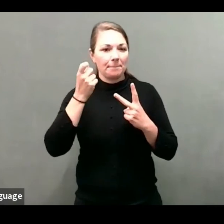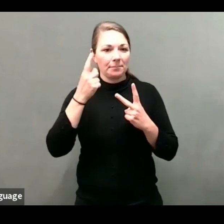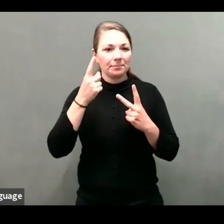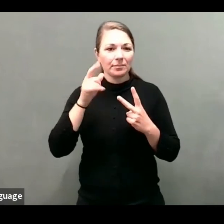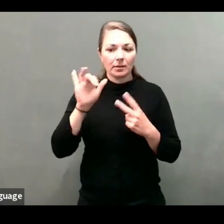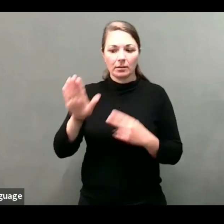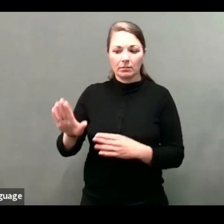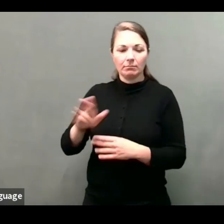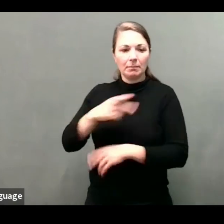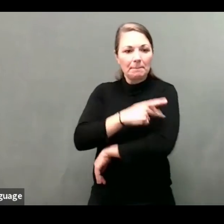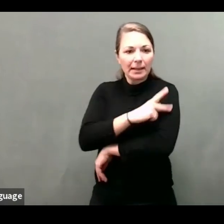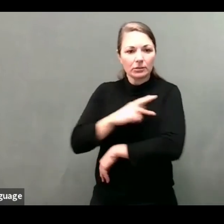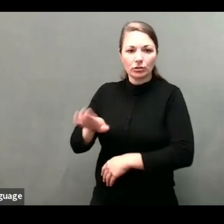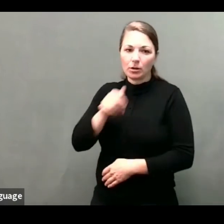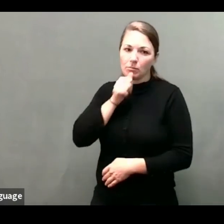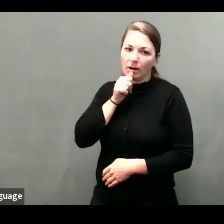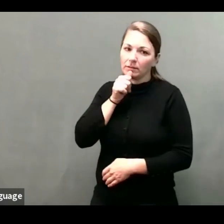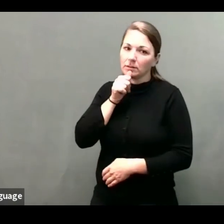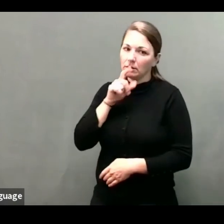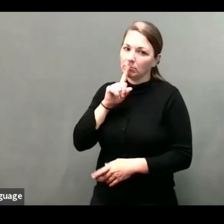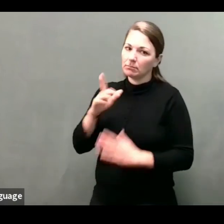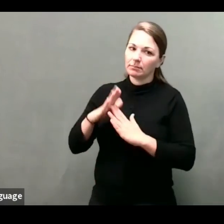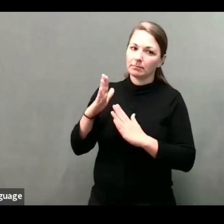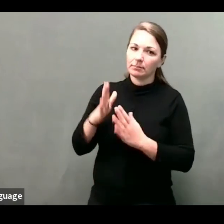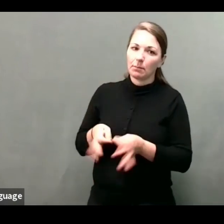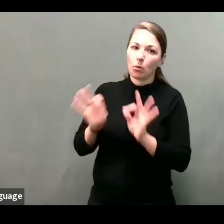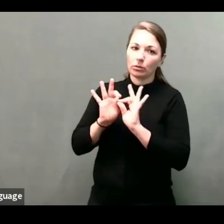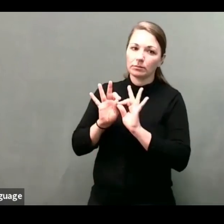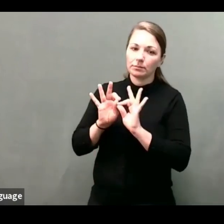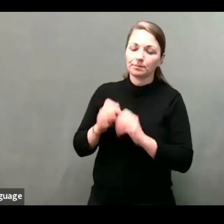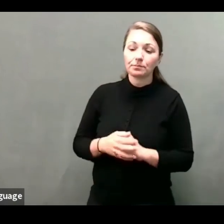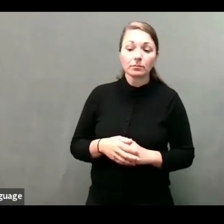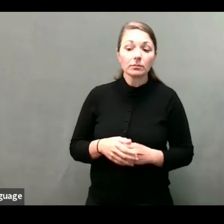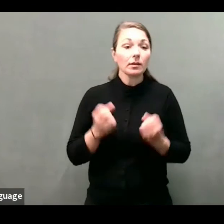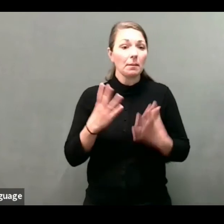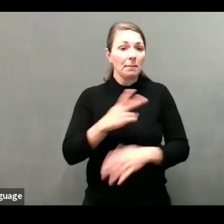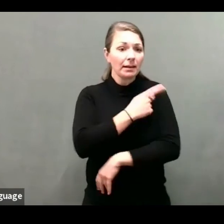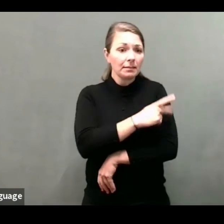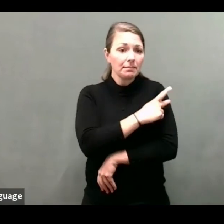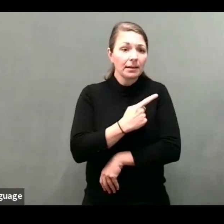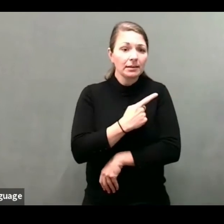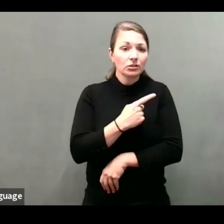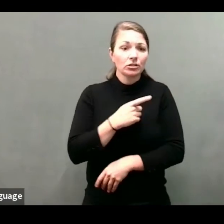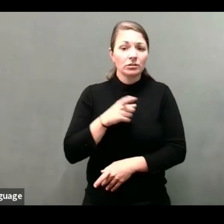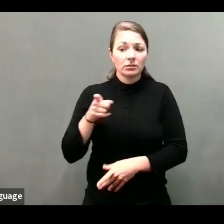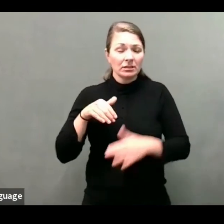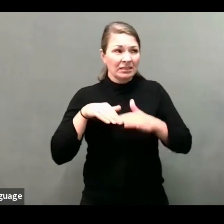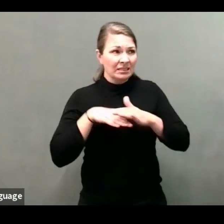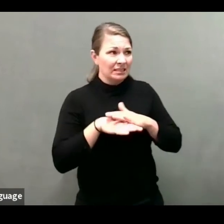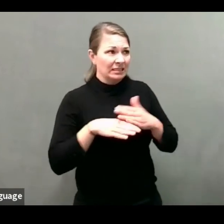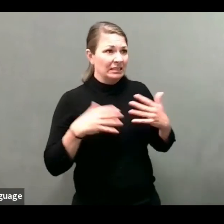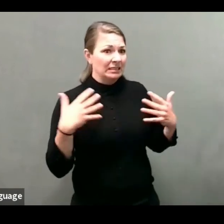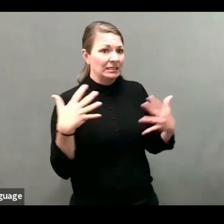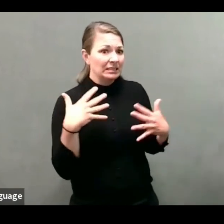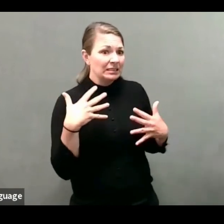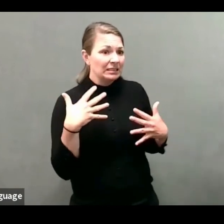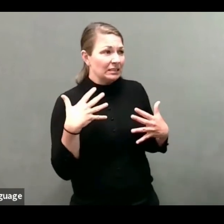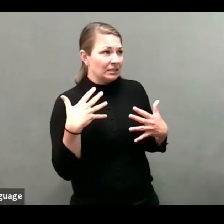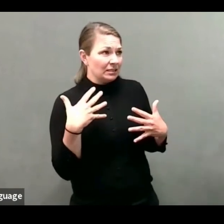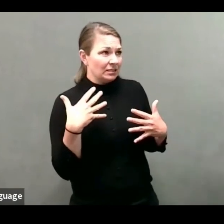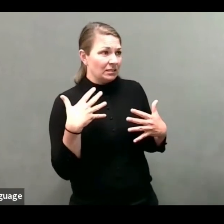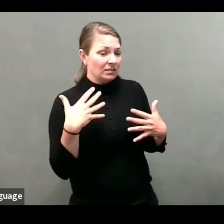the patient's privacy. I think many patients, at least that I've met, come in with a fear that they're going to just be made to